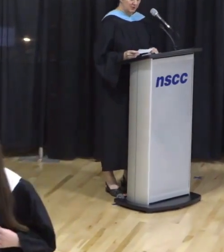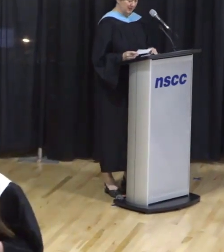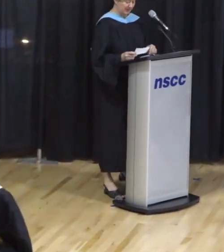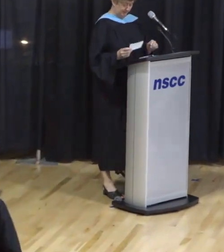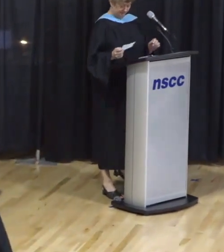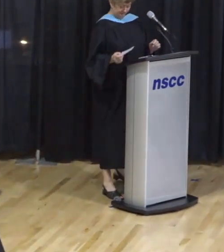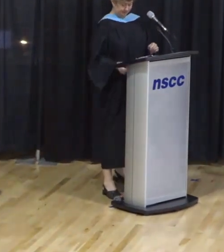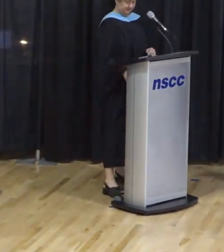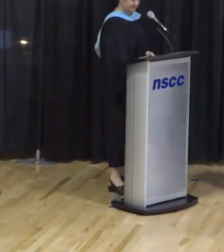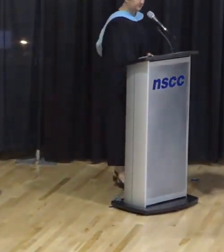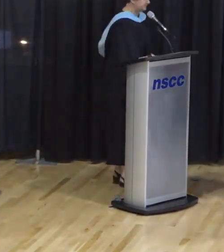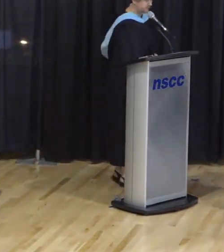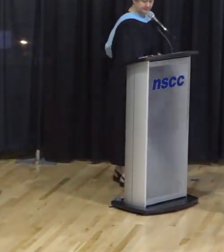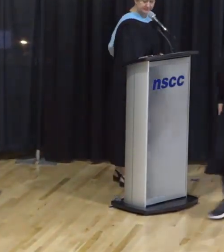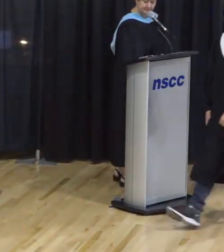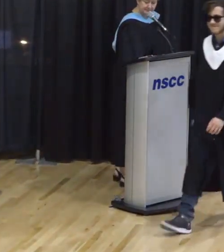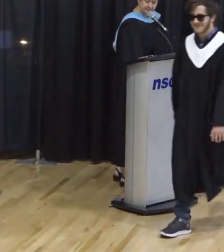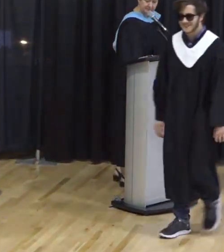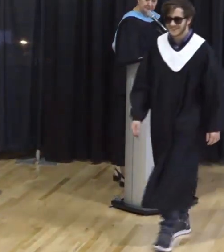Dylan Benjamin.